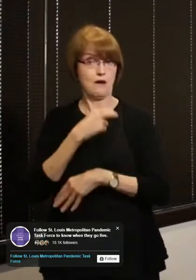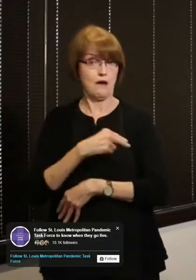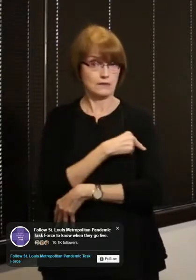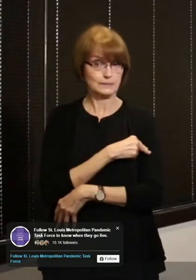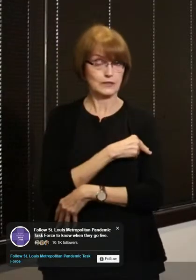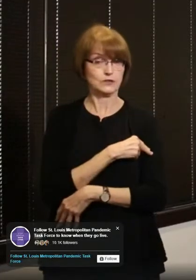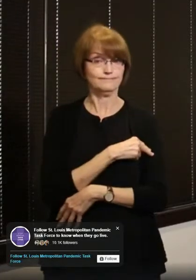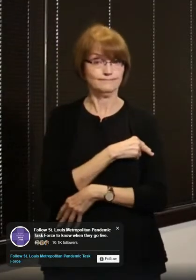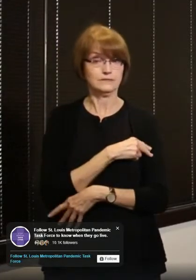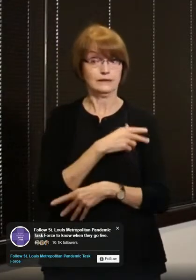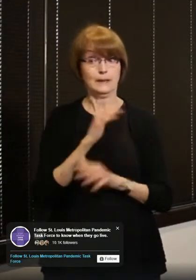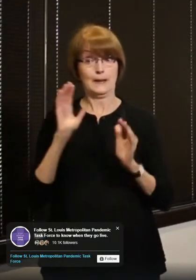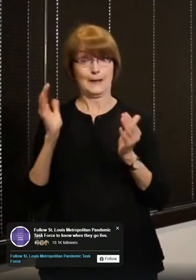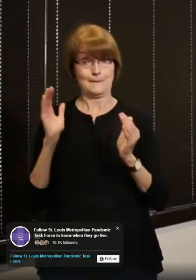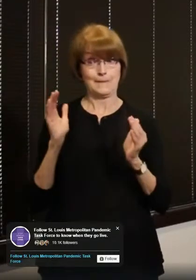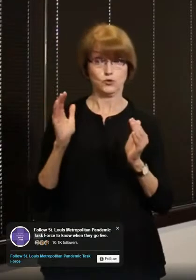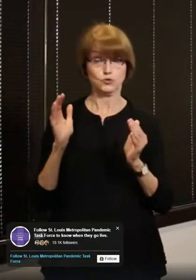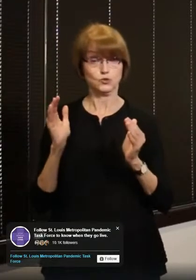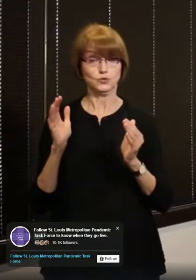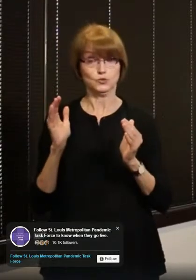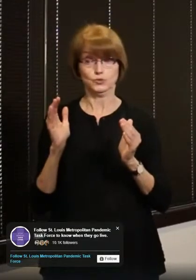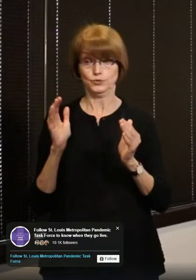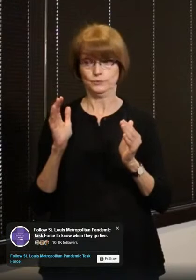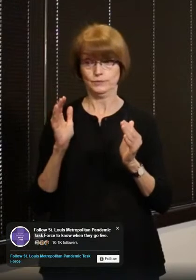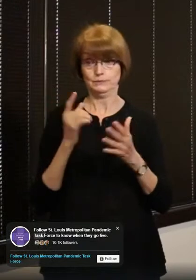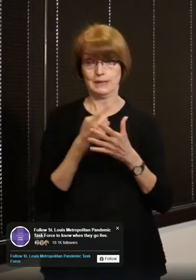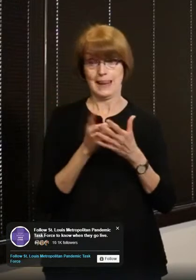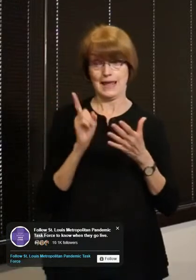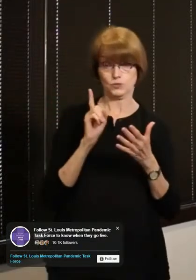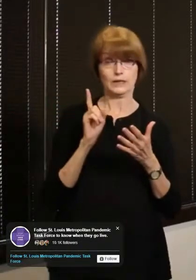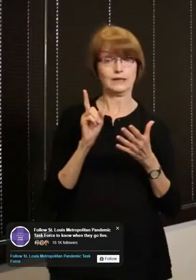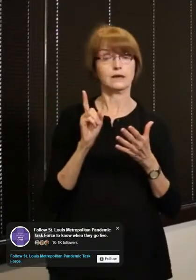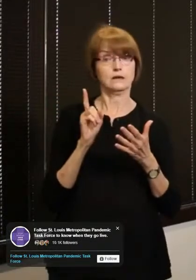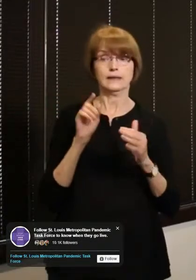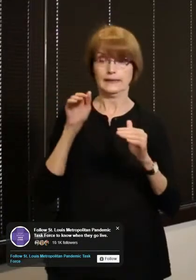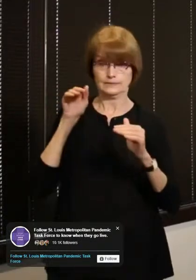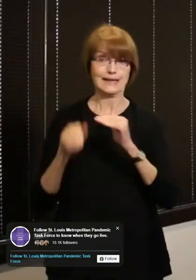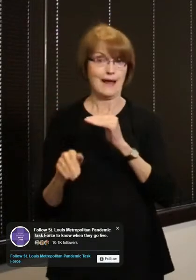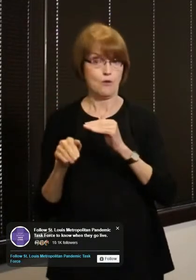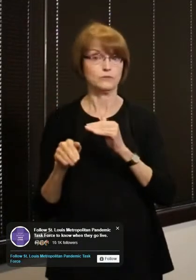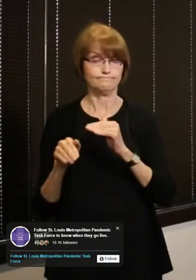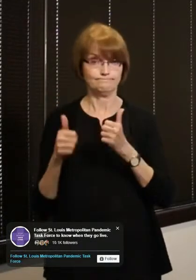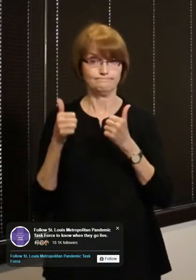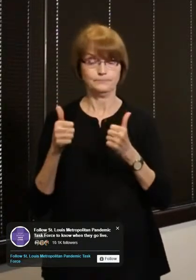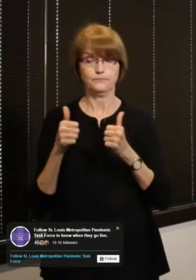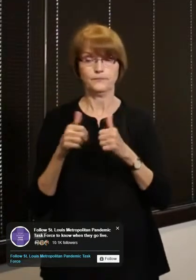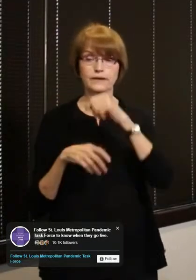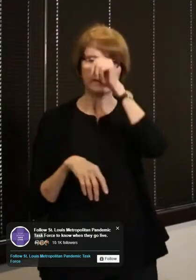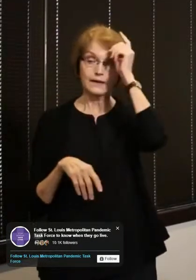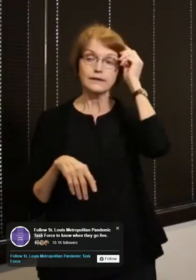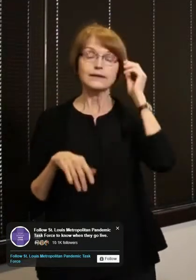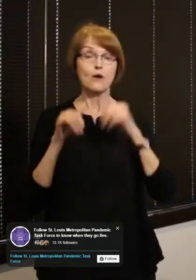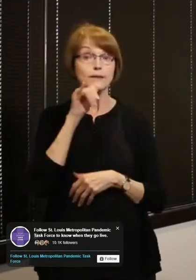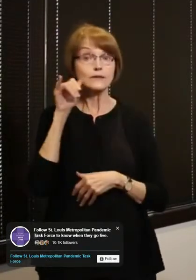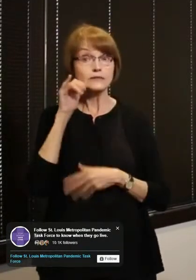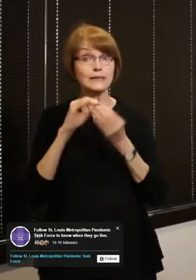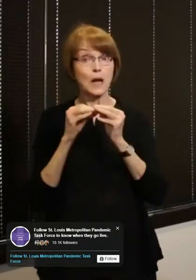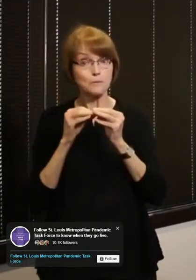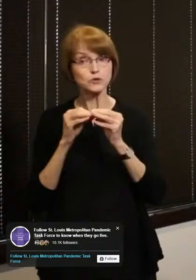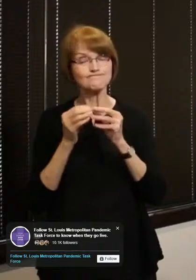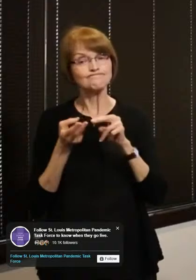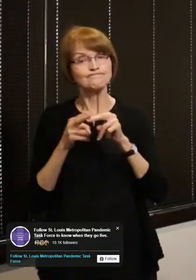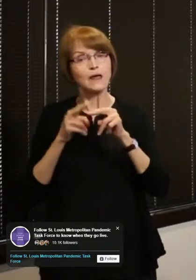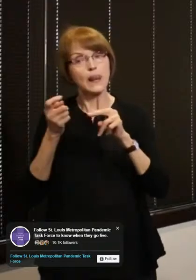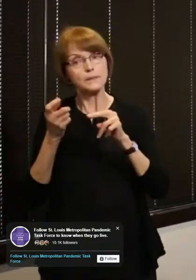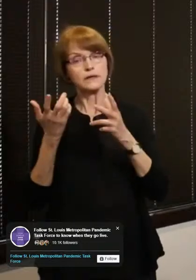down considerably from where we were just last week. Now, with the correction of the admissions yesterday, we're still at a rolling